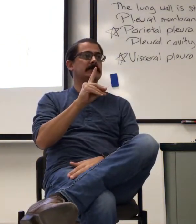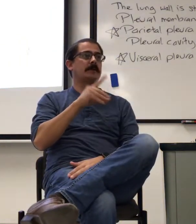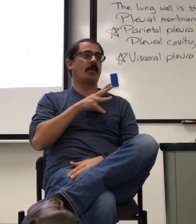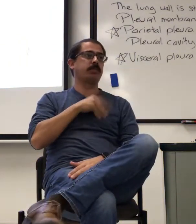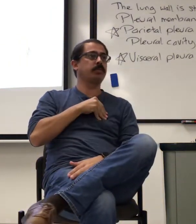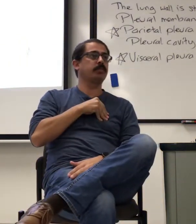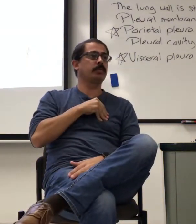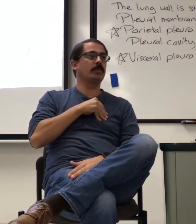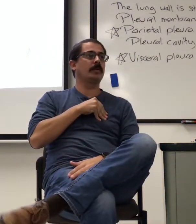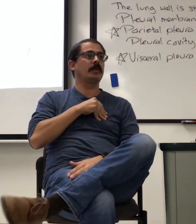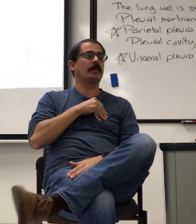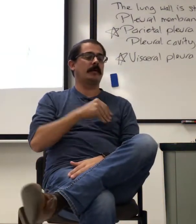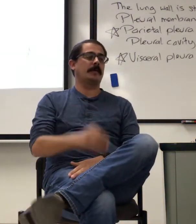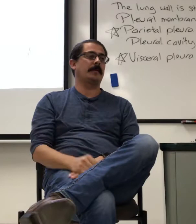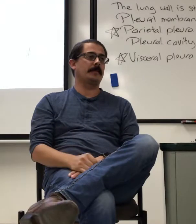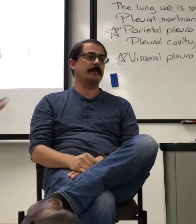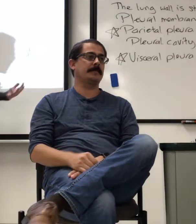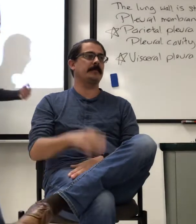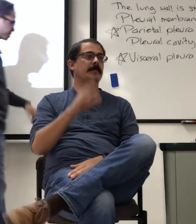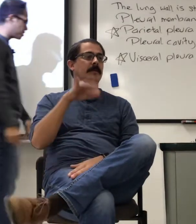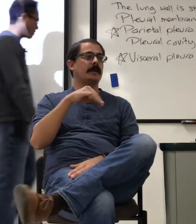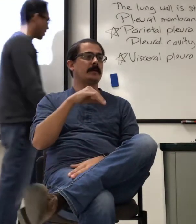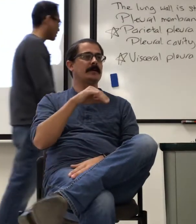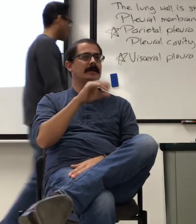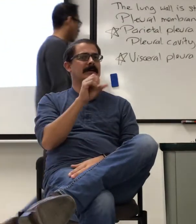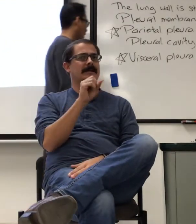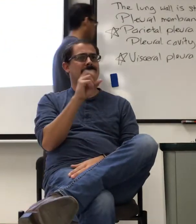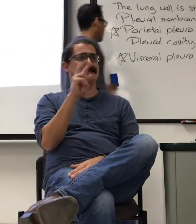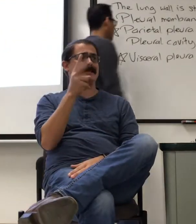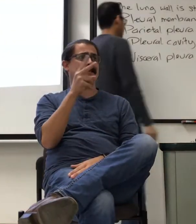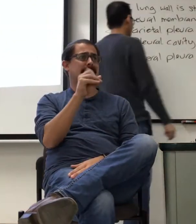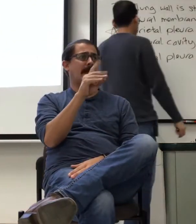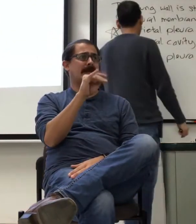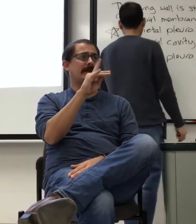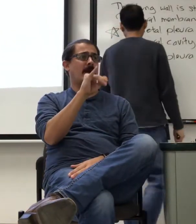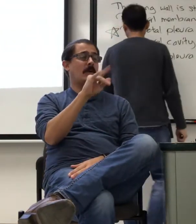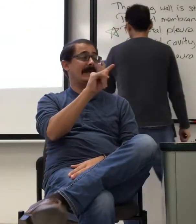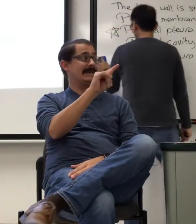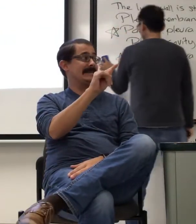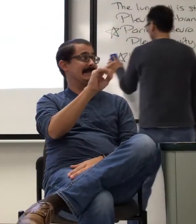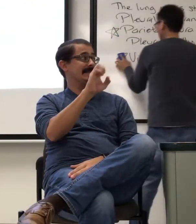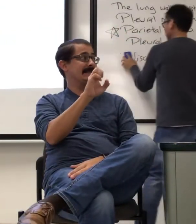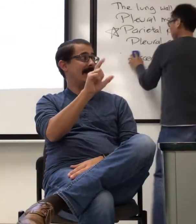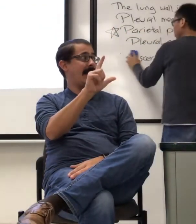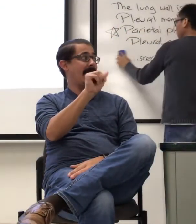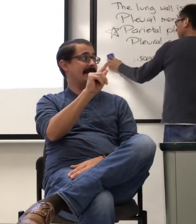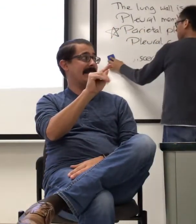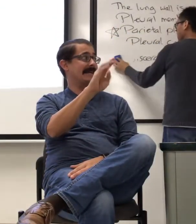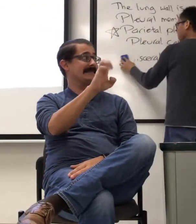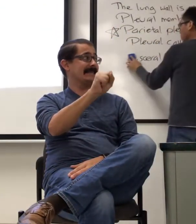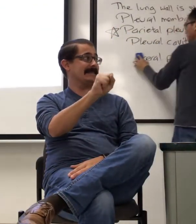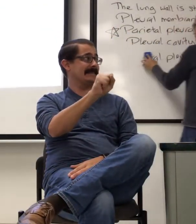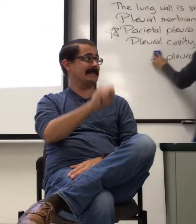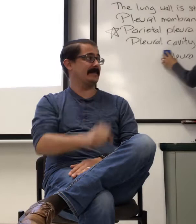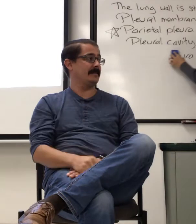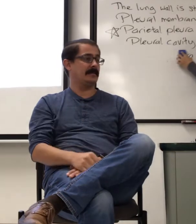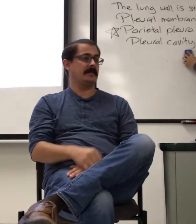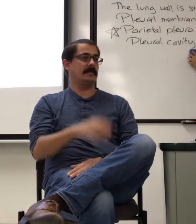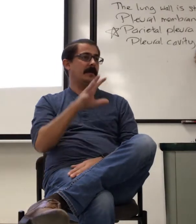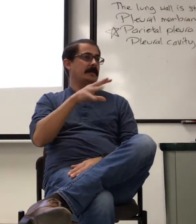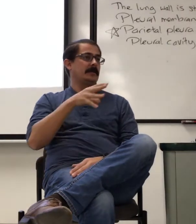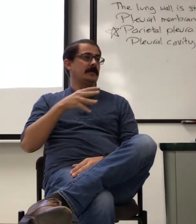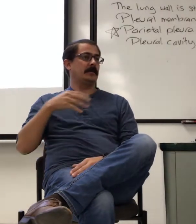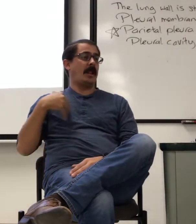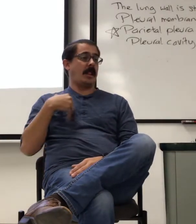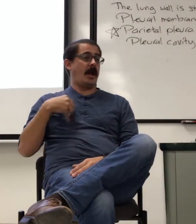Collapsed lung or secondary telectasis is the fancy way of saying the collapse of a previously inflated lung.